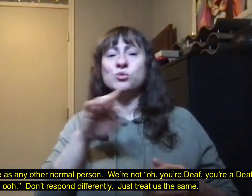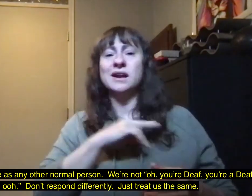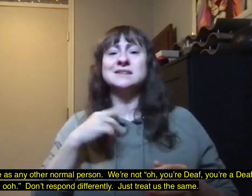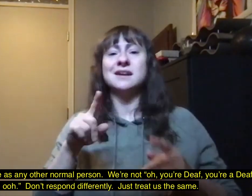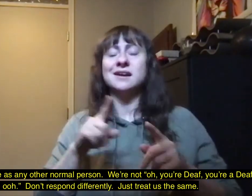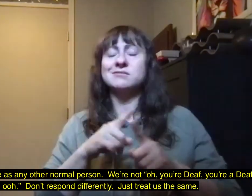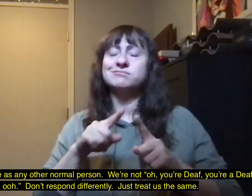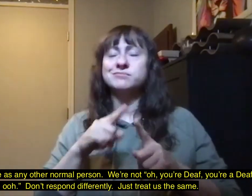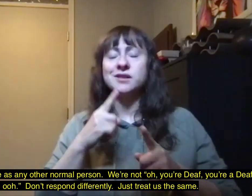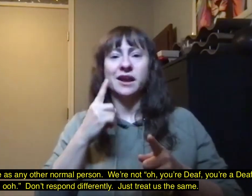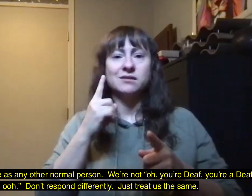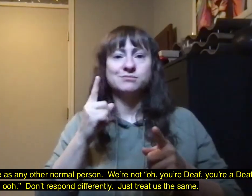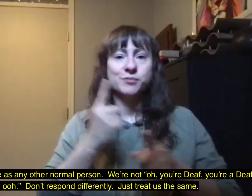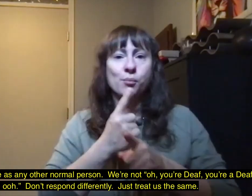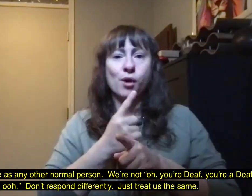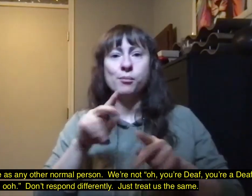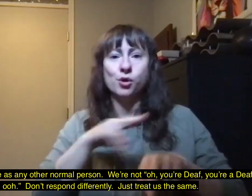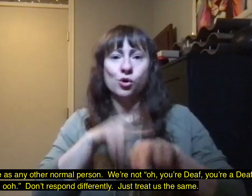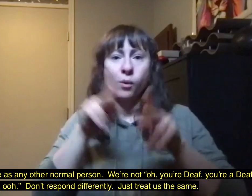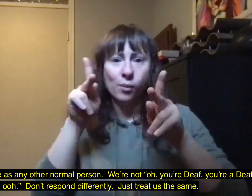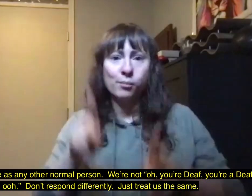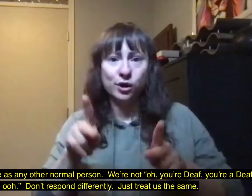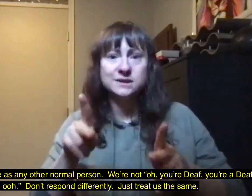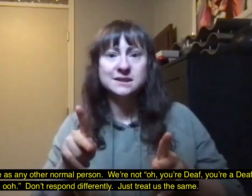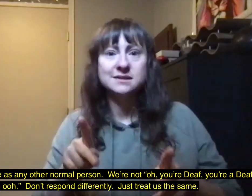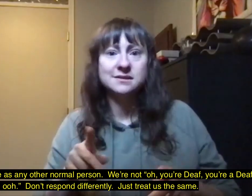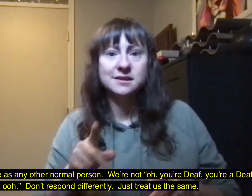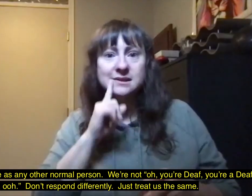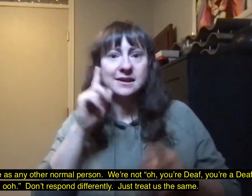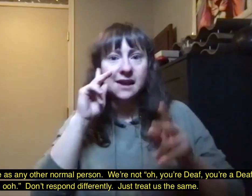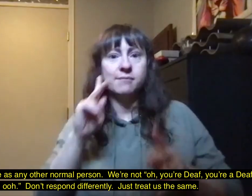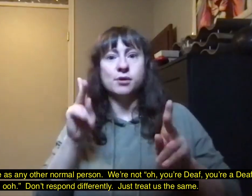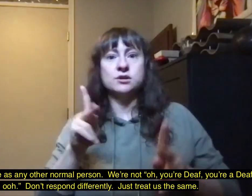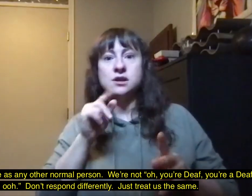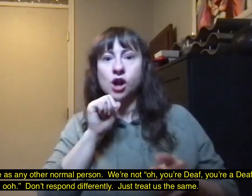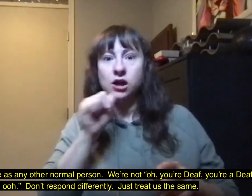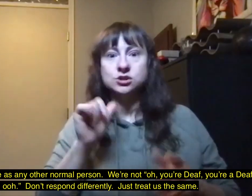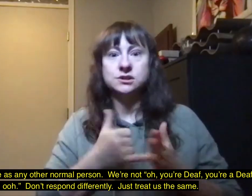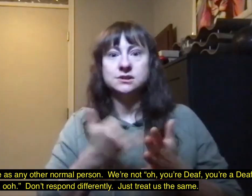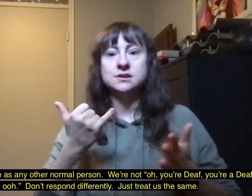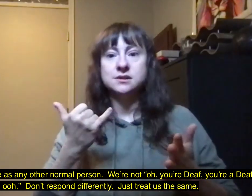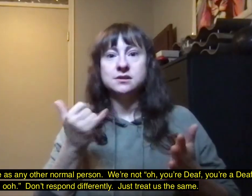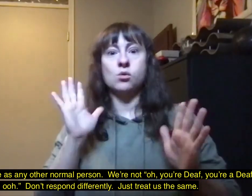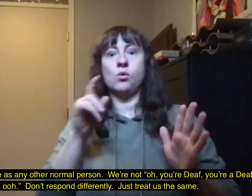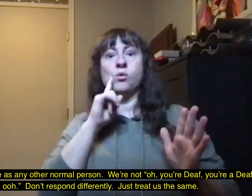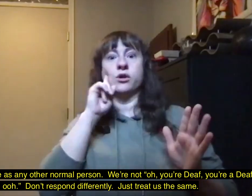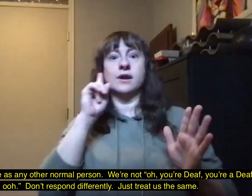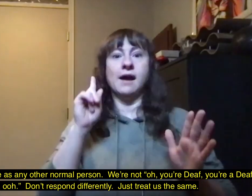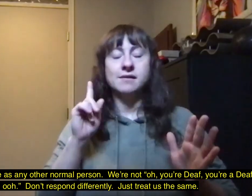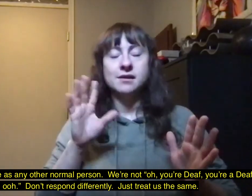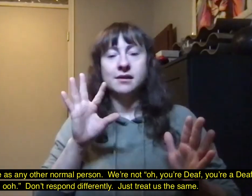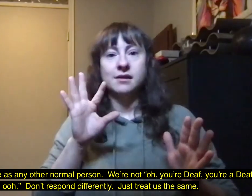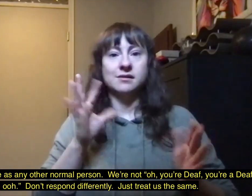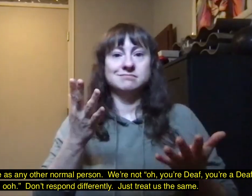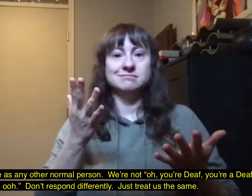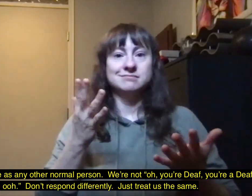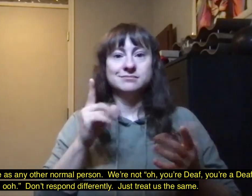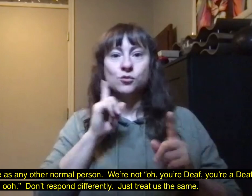To be treated the same as any other normal person. We're not, oh, you're deaf. You're a deaf person. Oh, don't